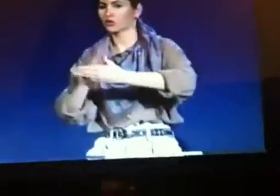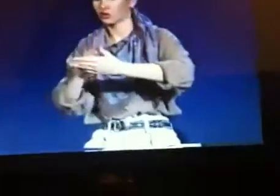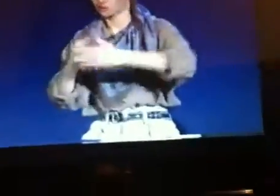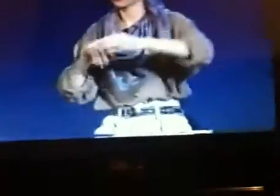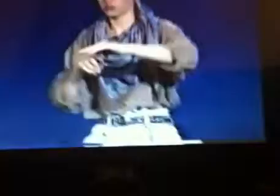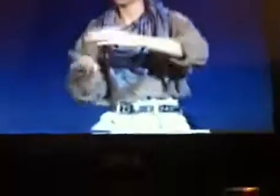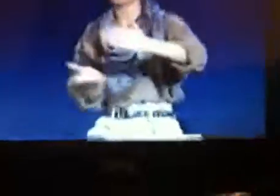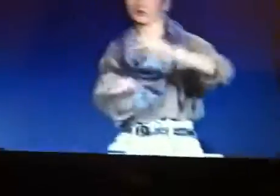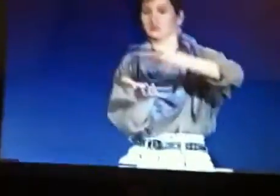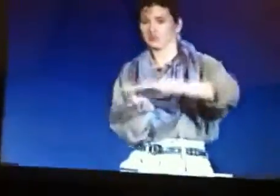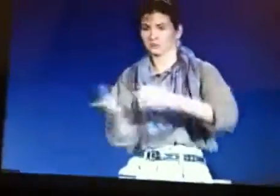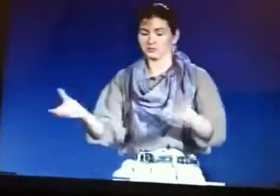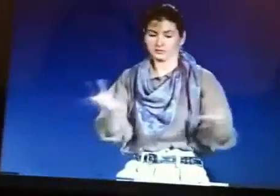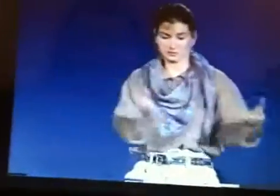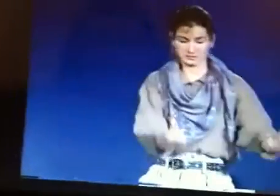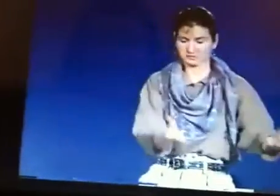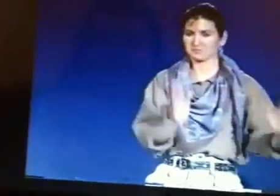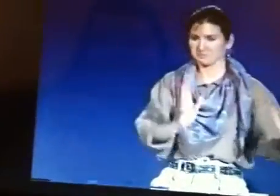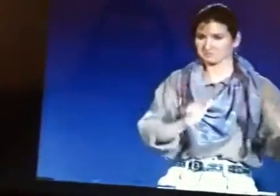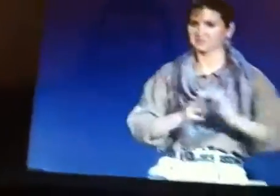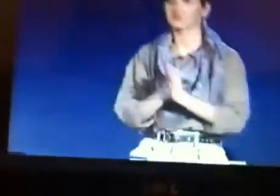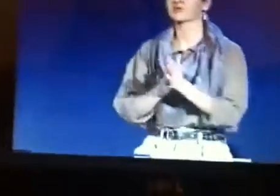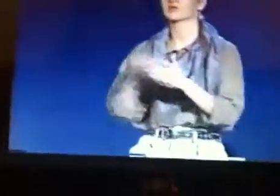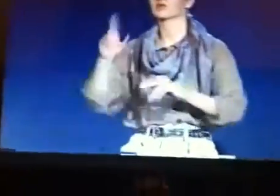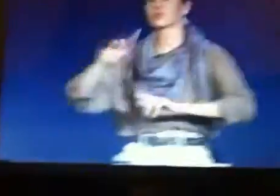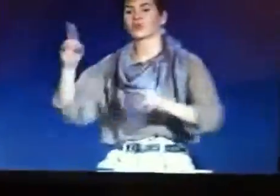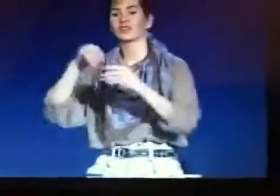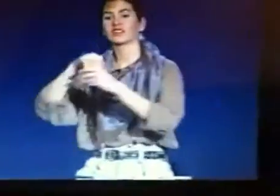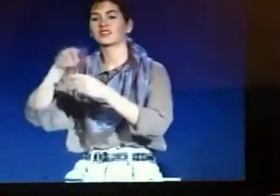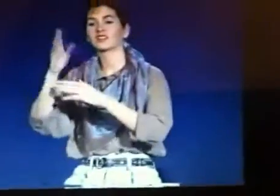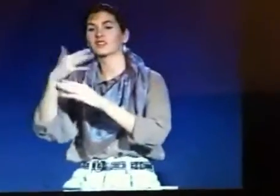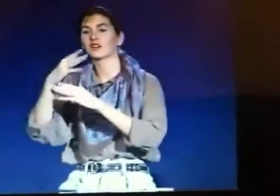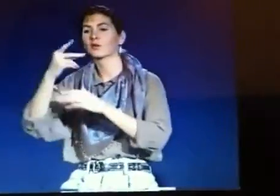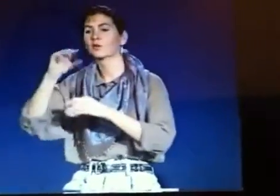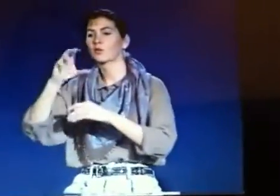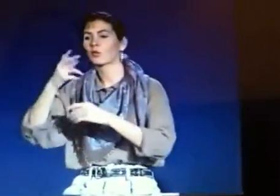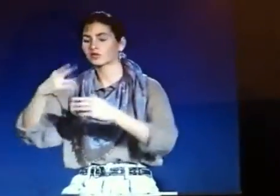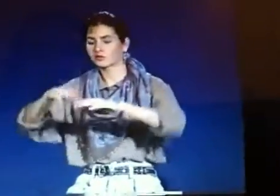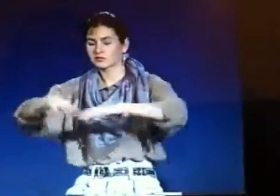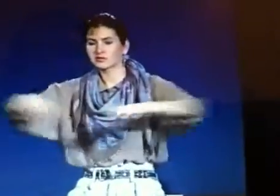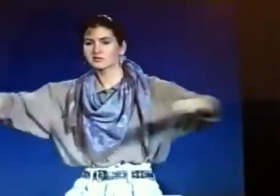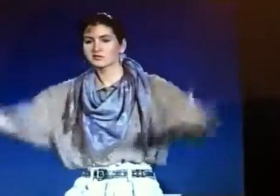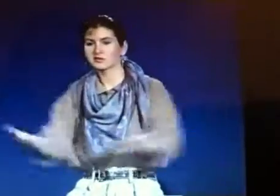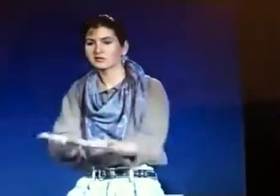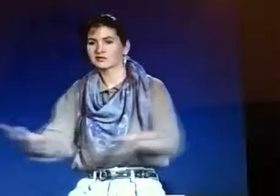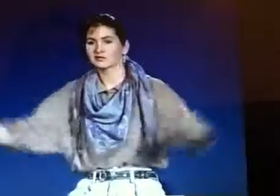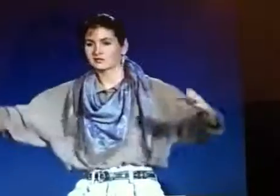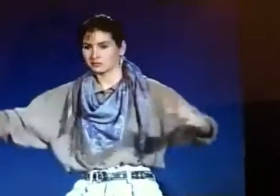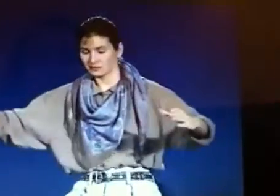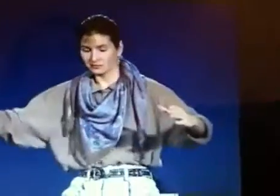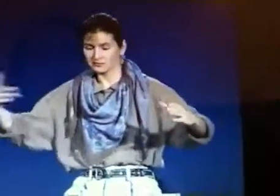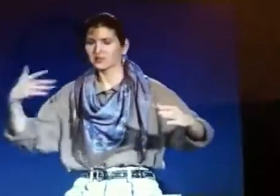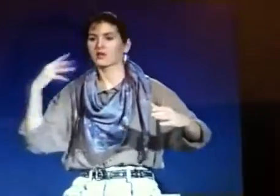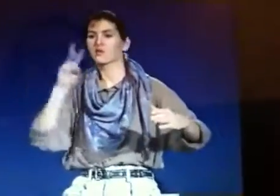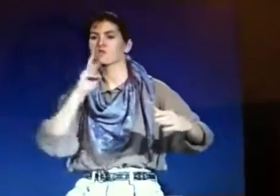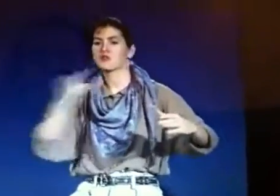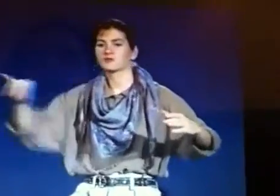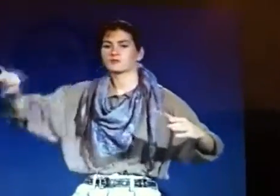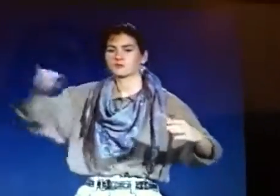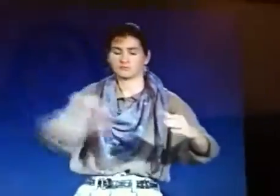you open the fish up and you might see some brown, you can go ahead and just leave that. Okay, so